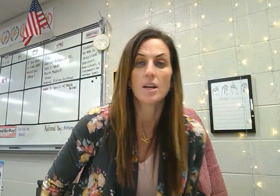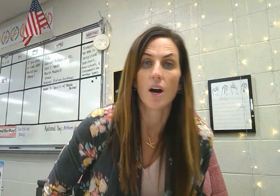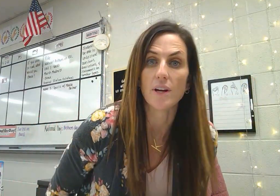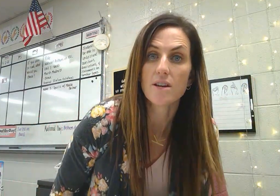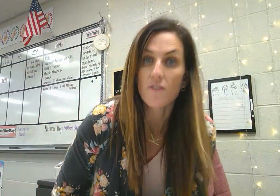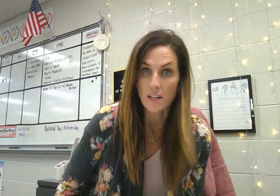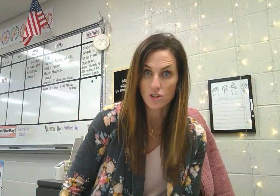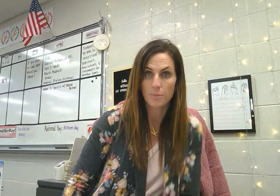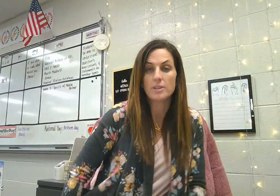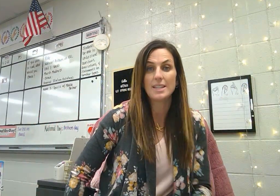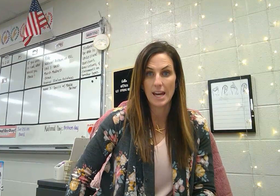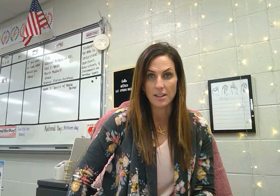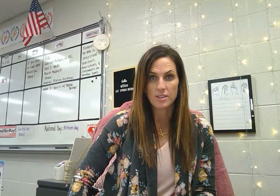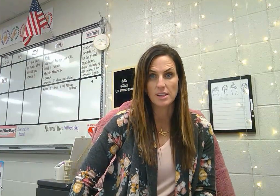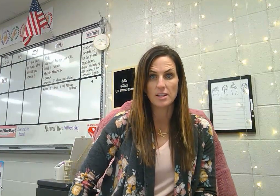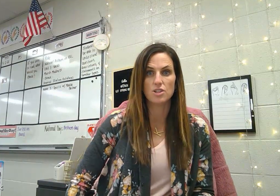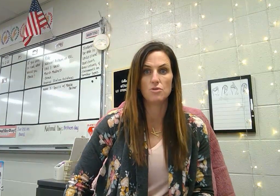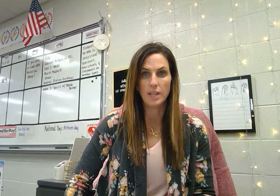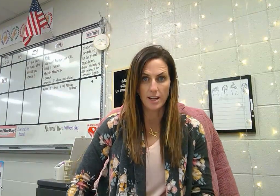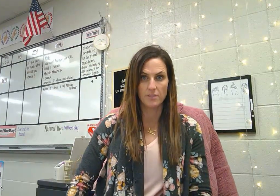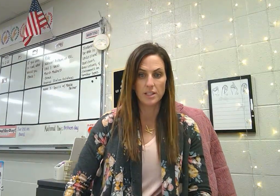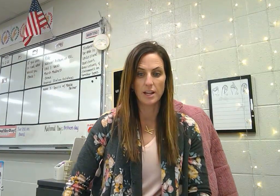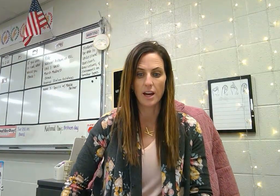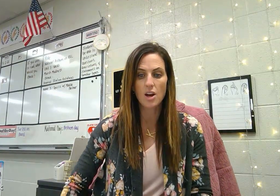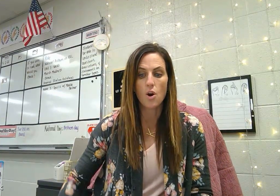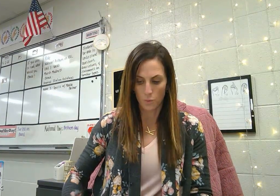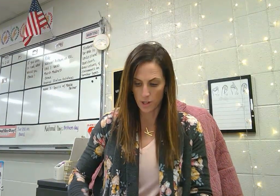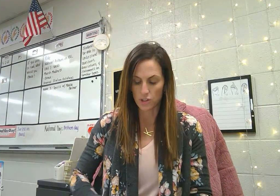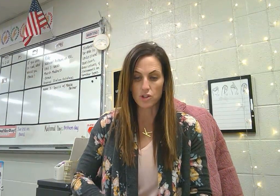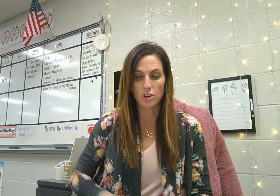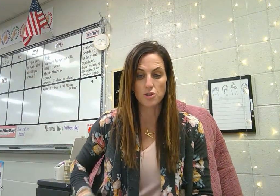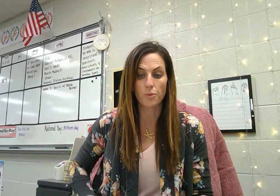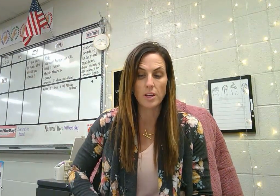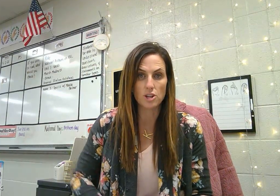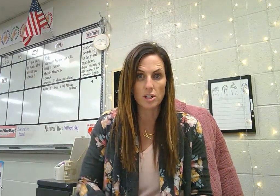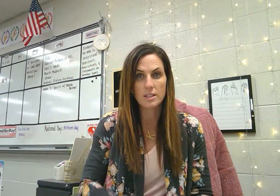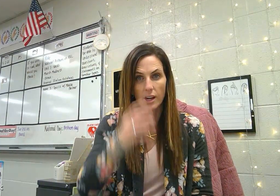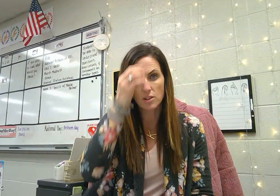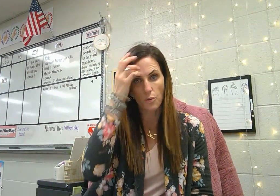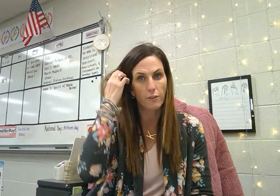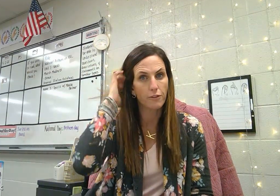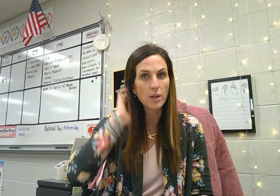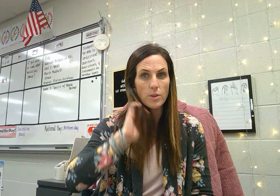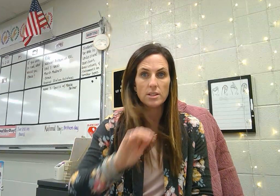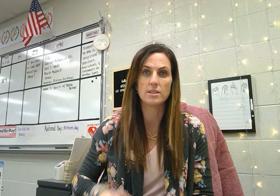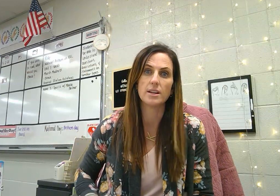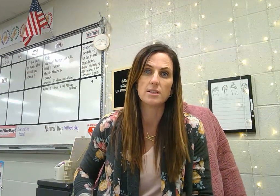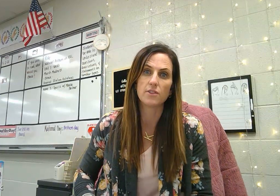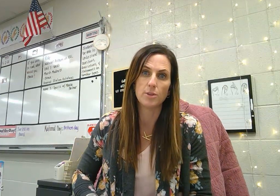All right, to finish up our 10, because I like to do 10 every day, we're going to start duration signs or frequency signs from